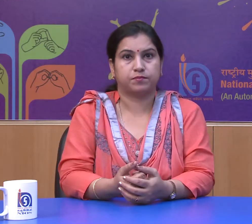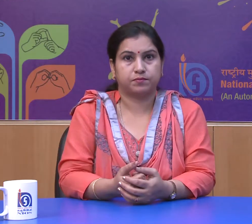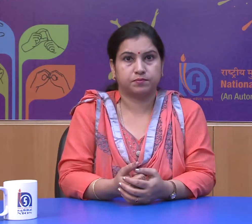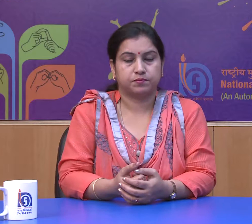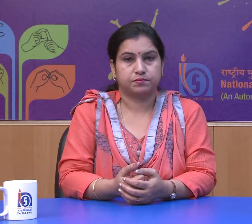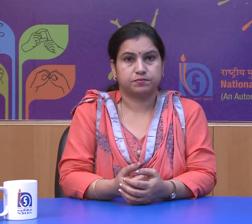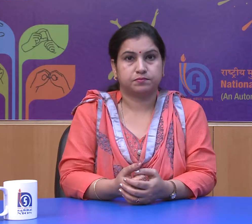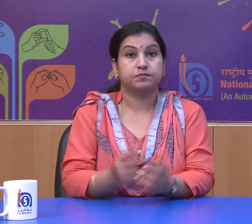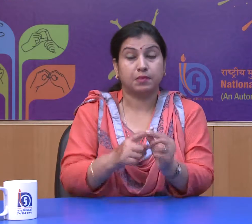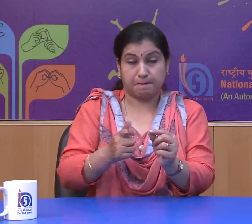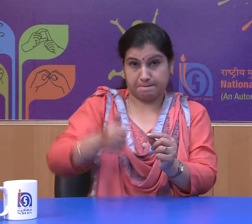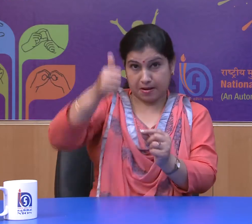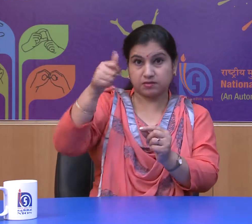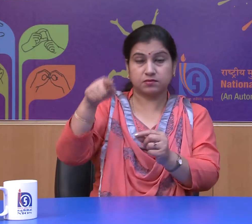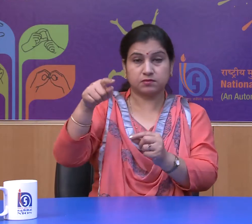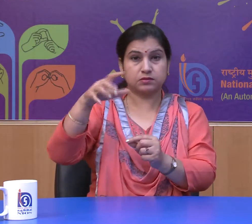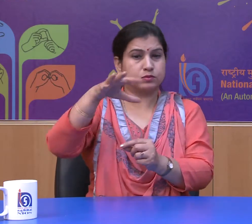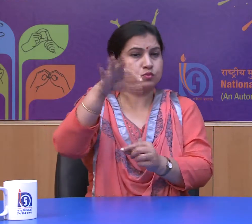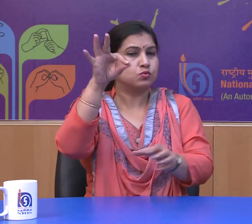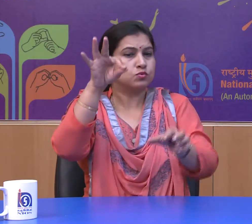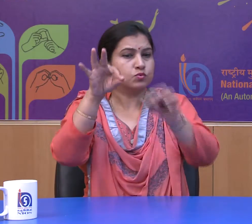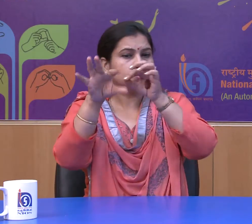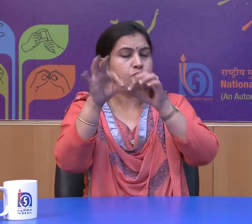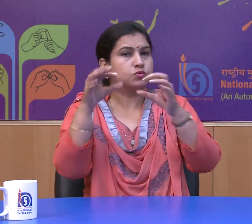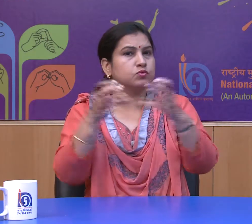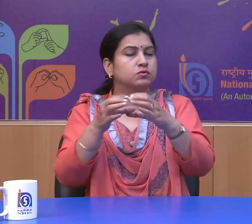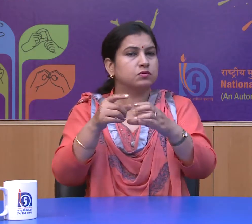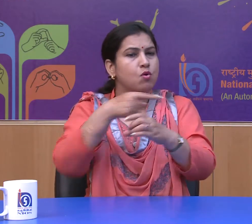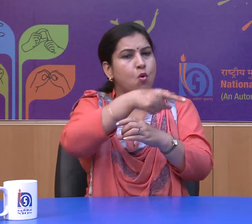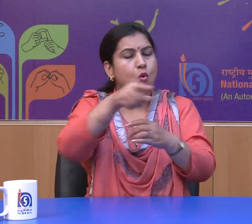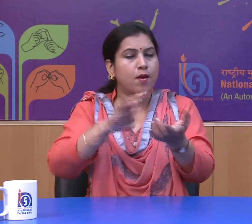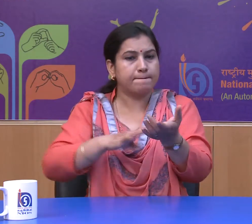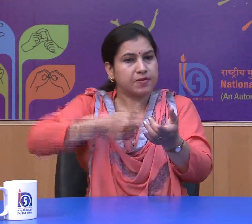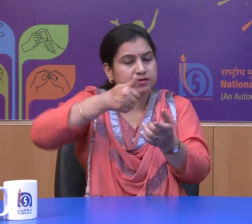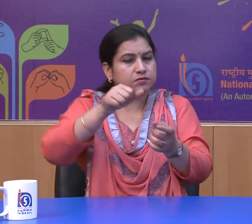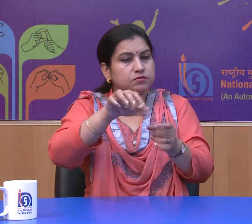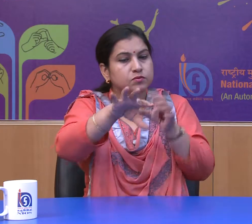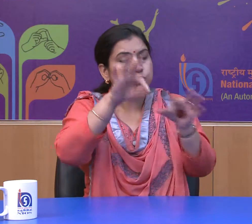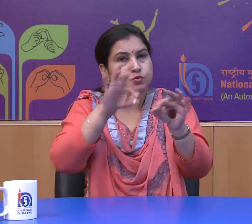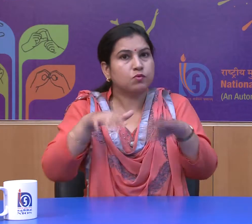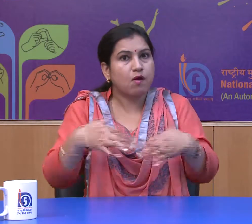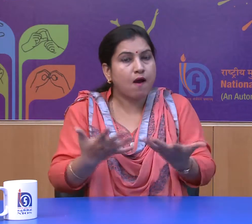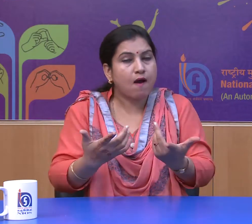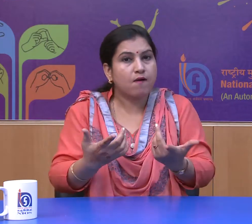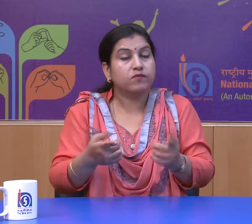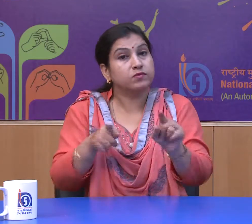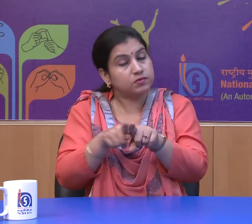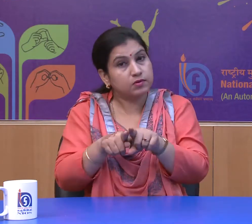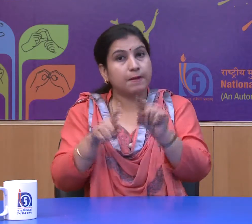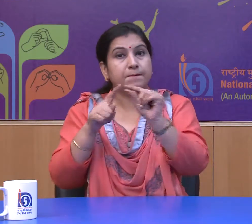The President appoints all the members of the Council of Ministers on the advice of the